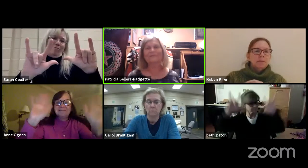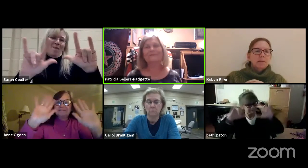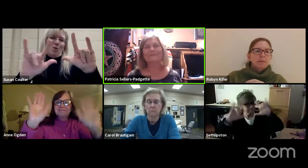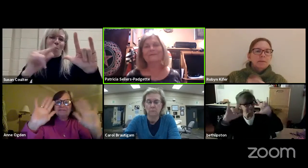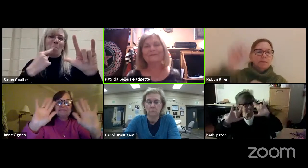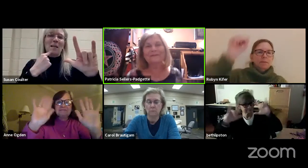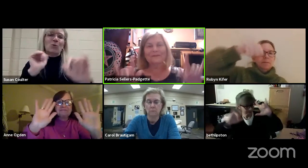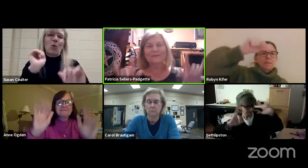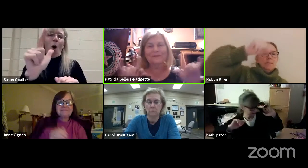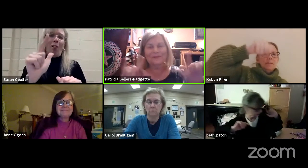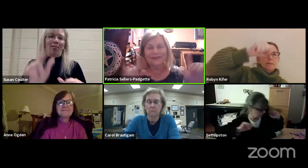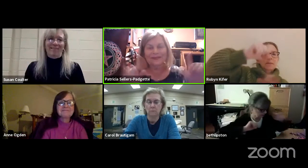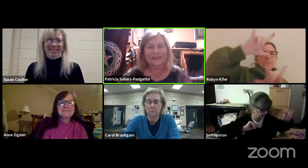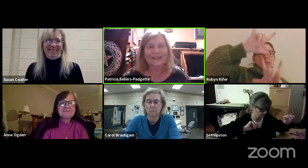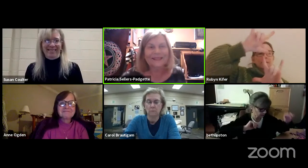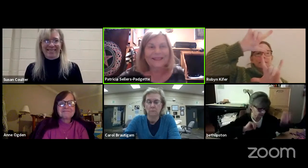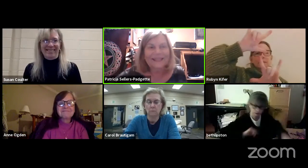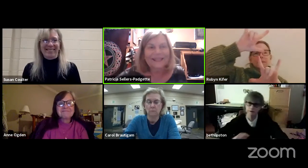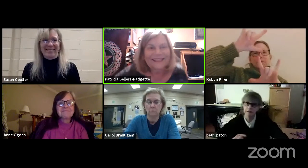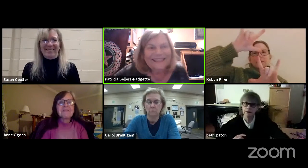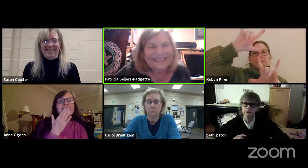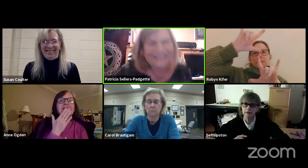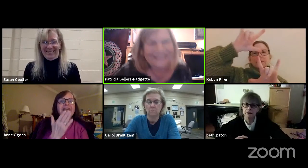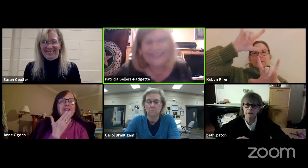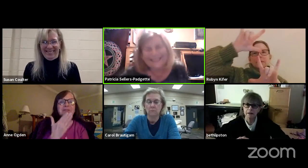Love you. Love you. Miss you all.